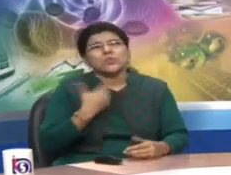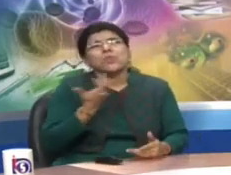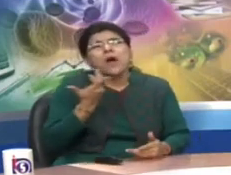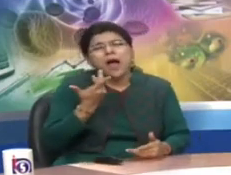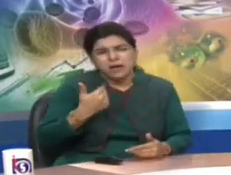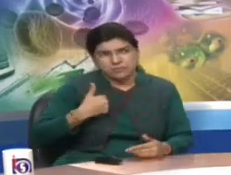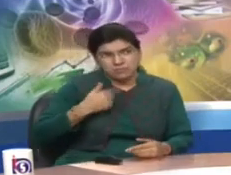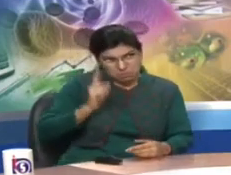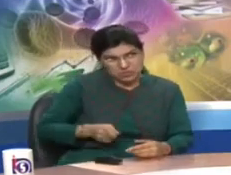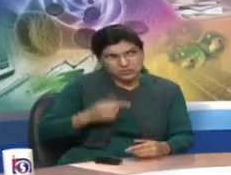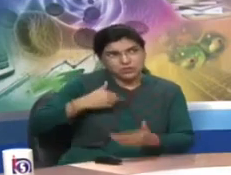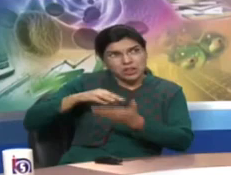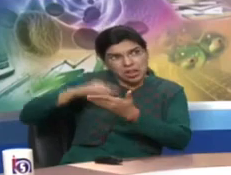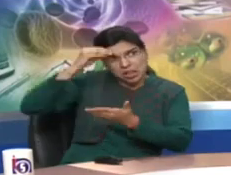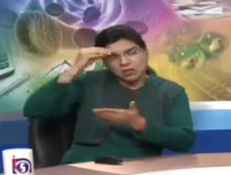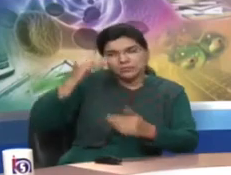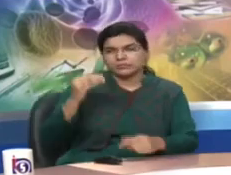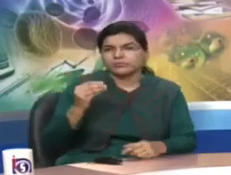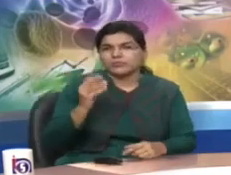I want to ask you, Father,